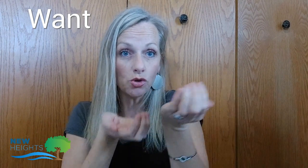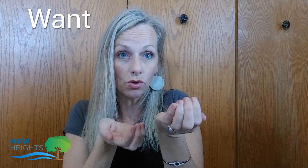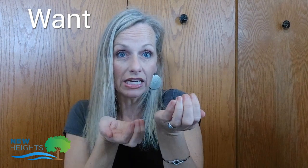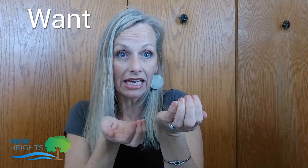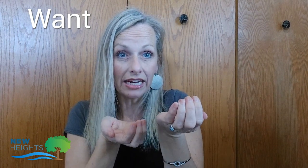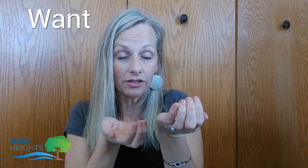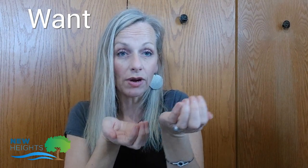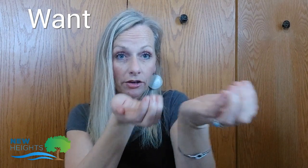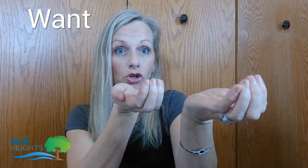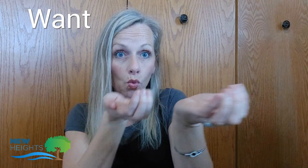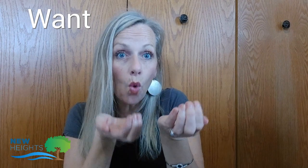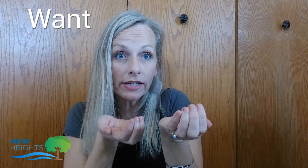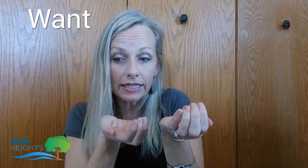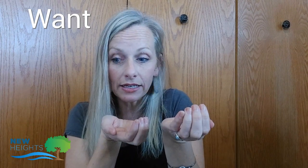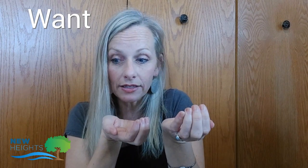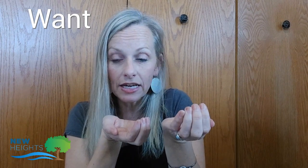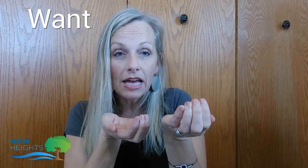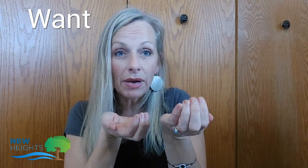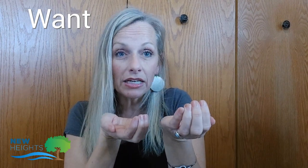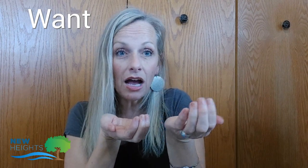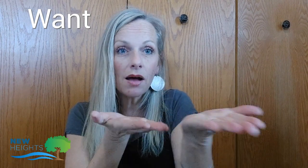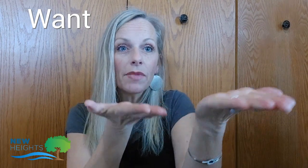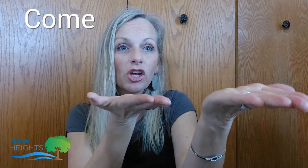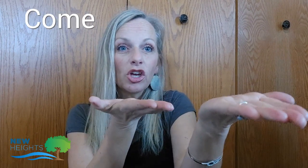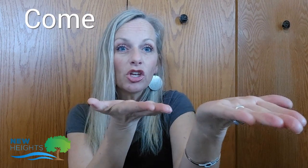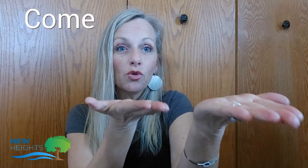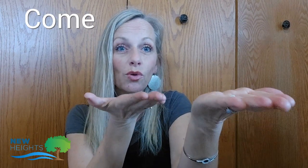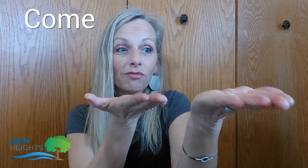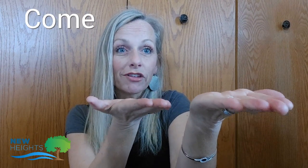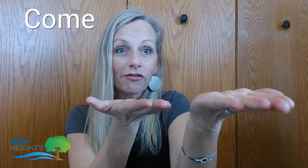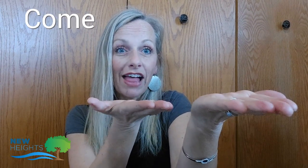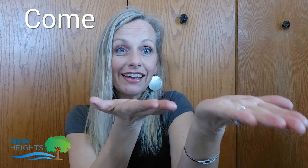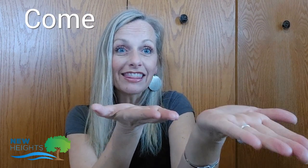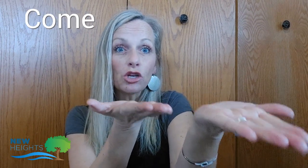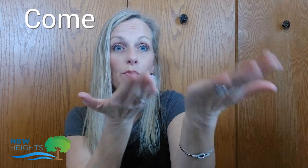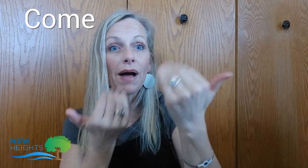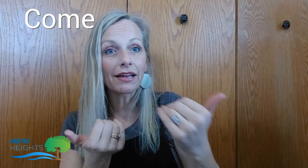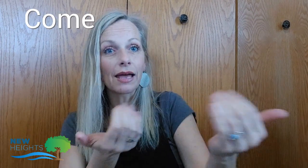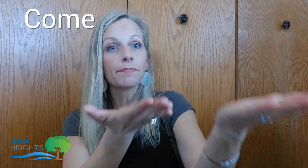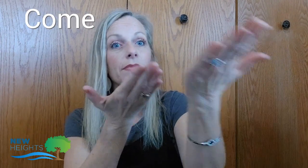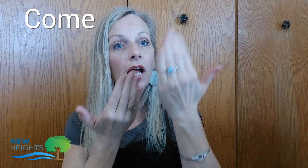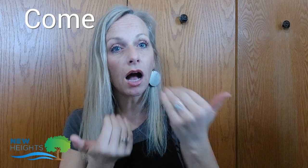you get it, right? Or you want it. But come, they're flat, and then you beckon them.